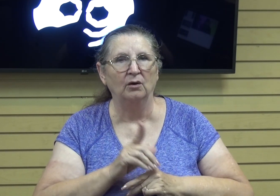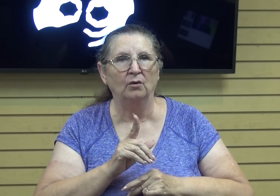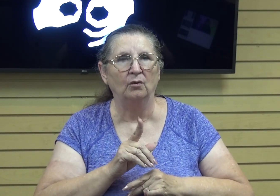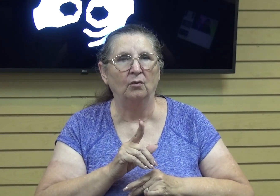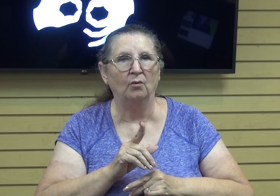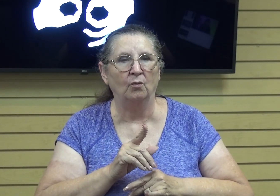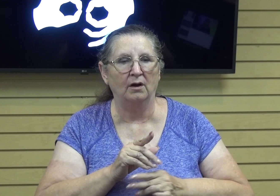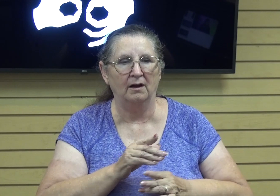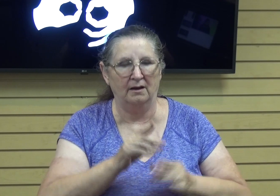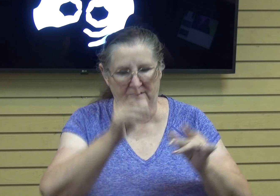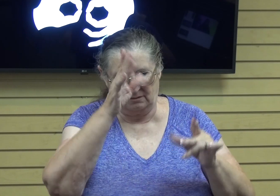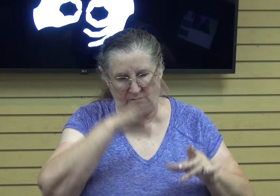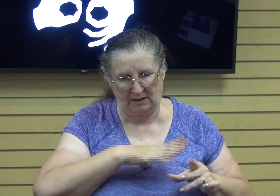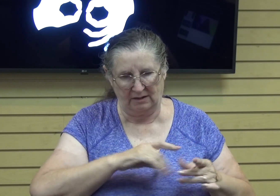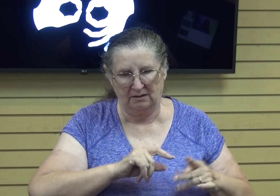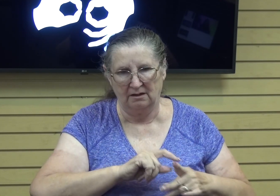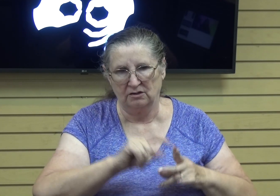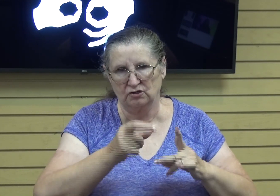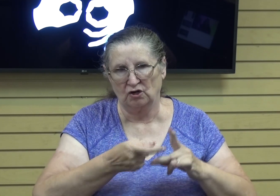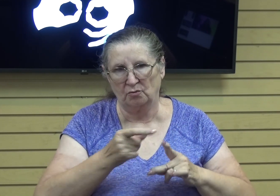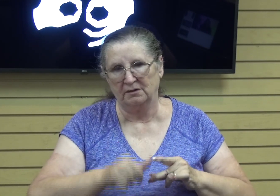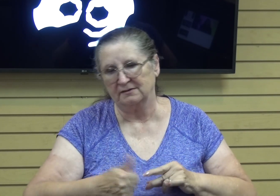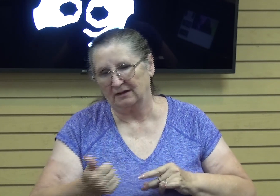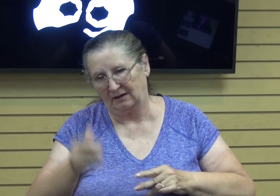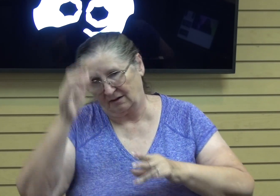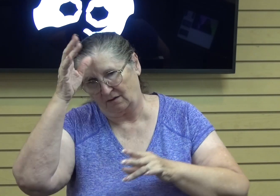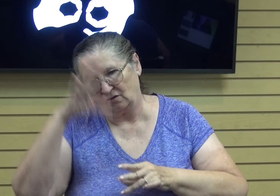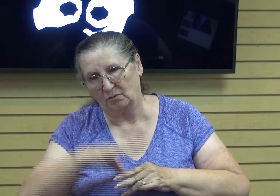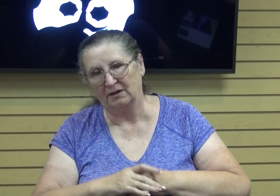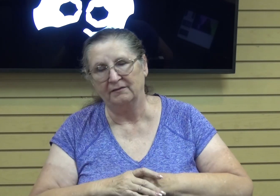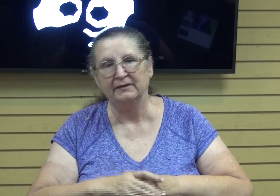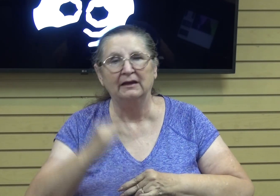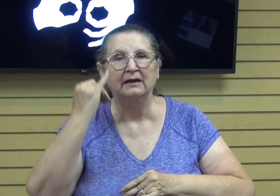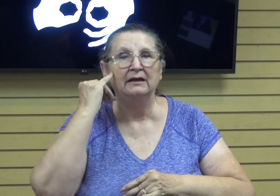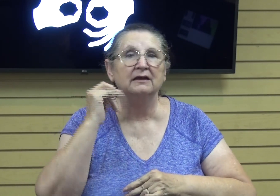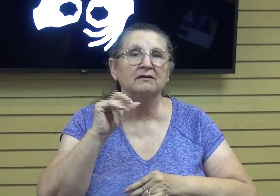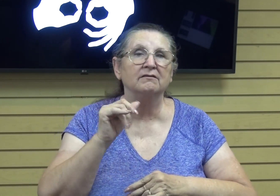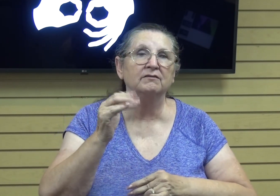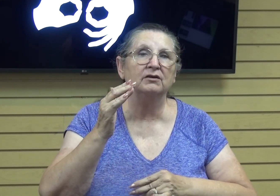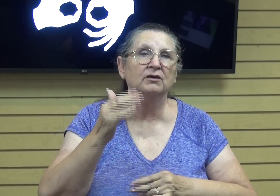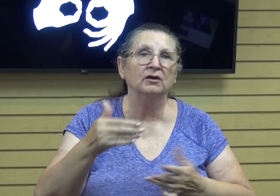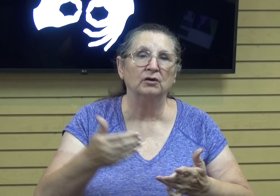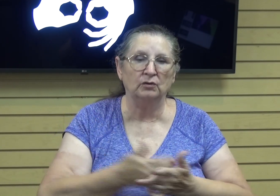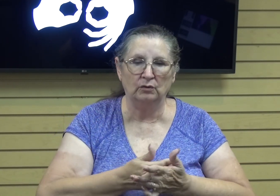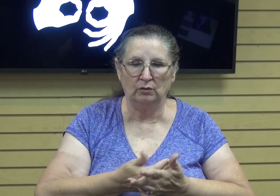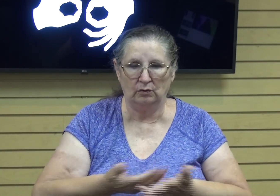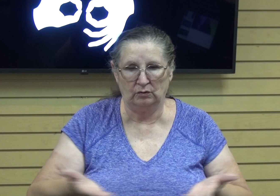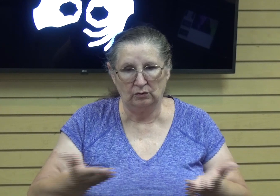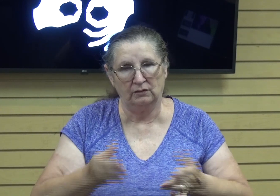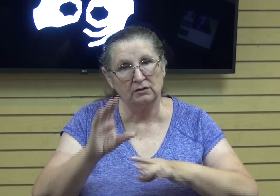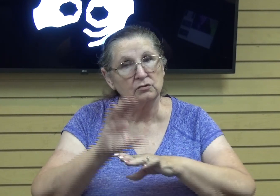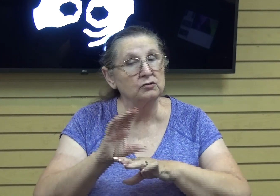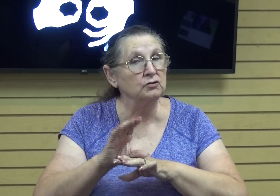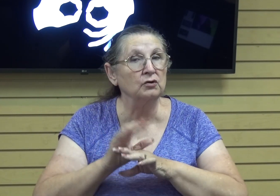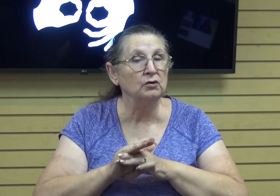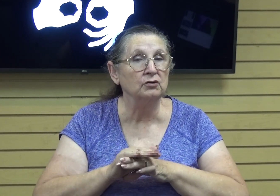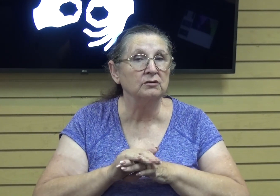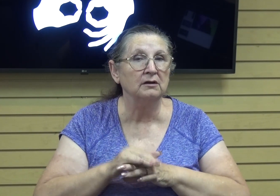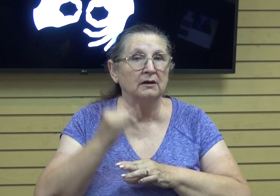another. And if you're new to this congregation, to this church, if you're here but